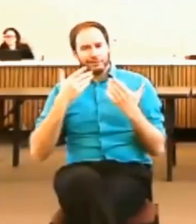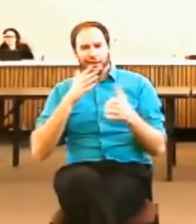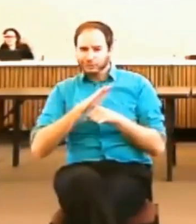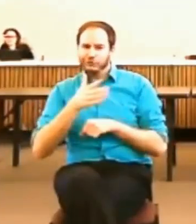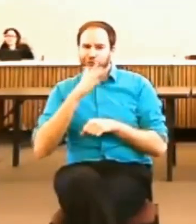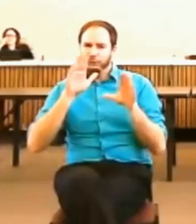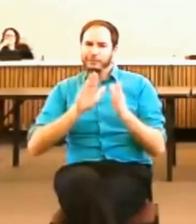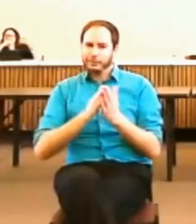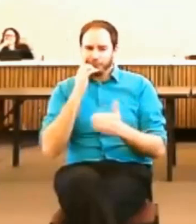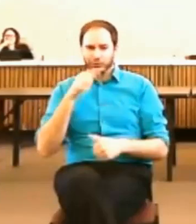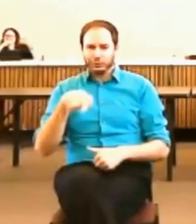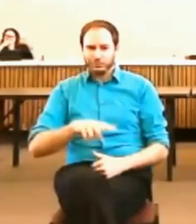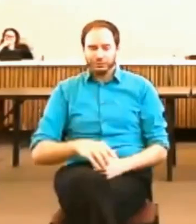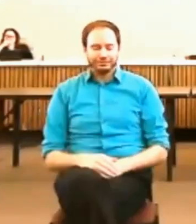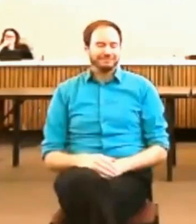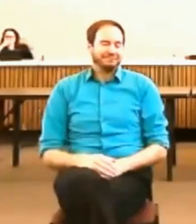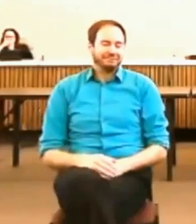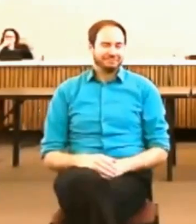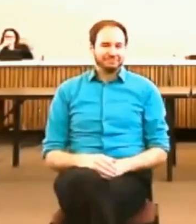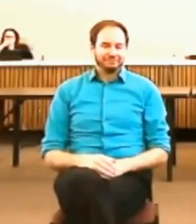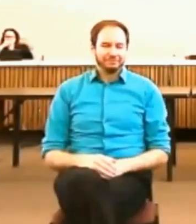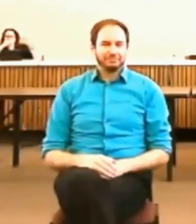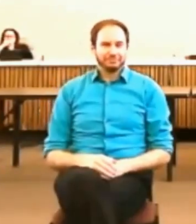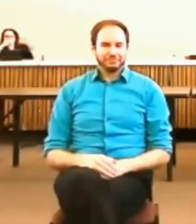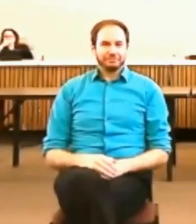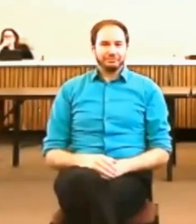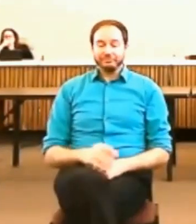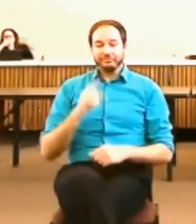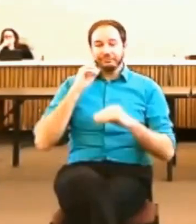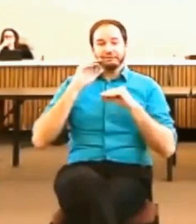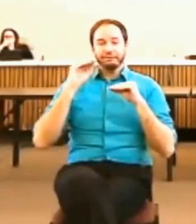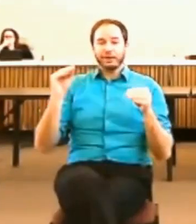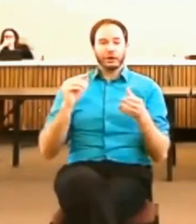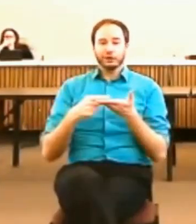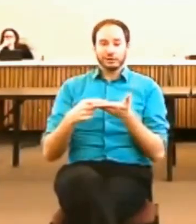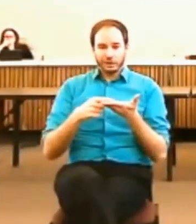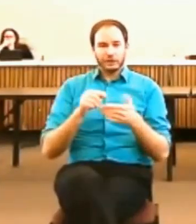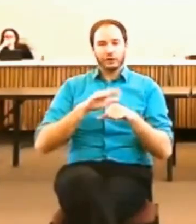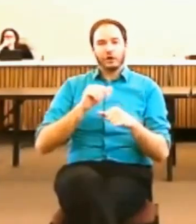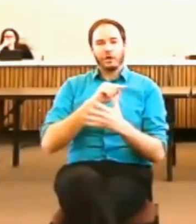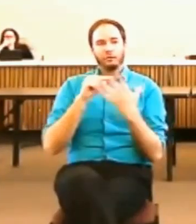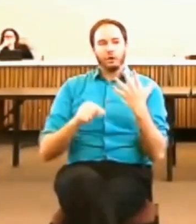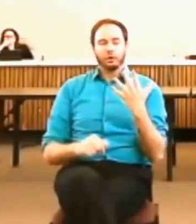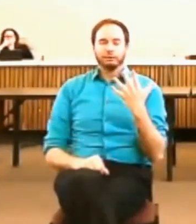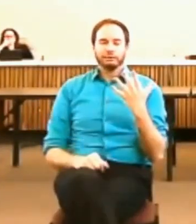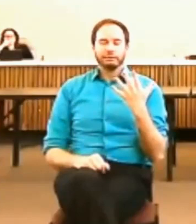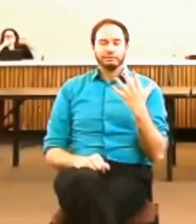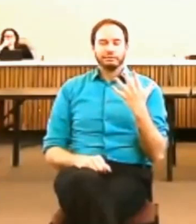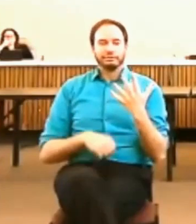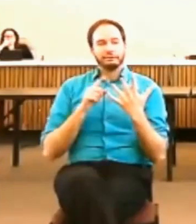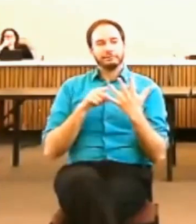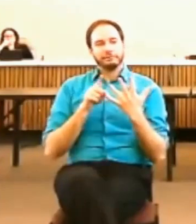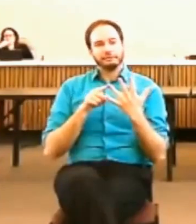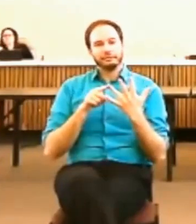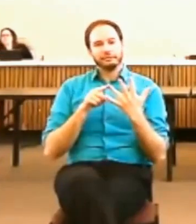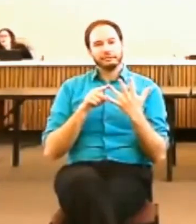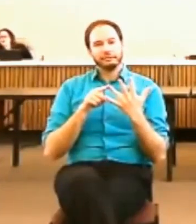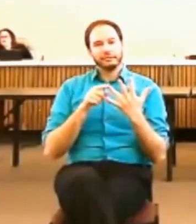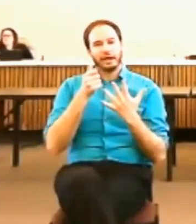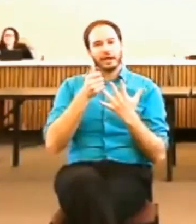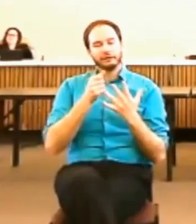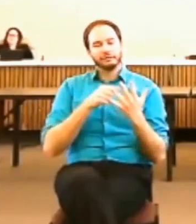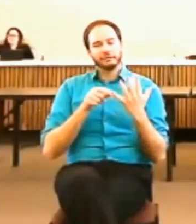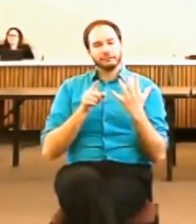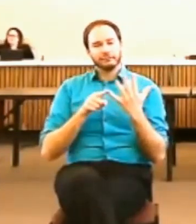is estimated that this rift has been involved in processes taking place in Africa for about 25